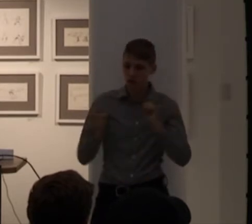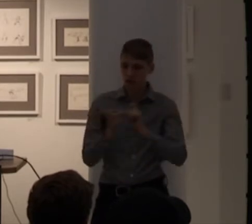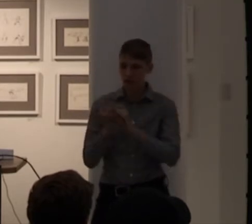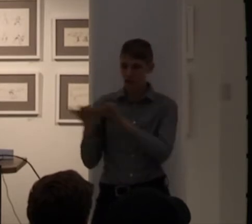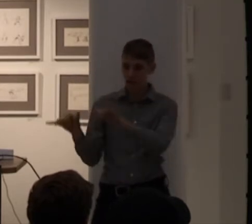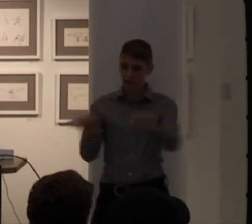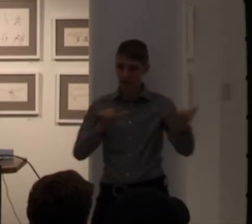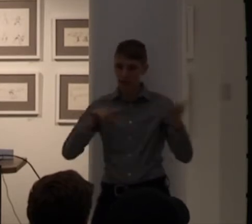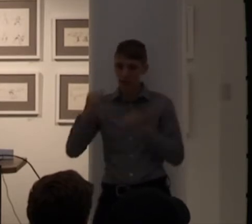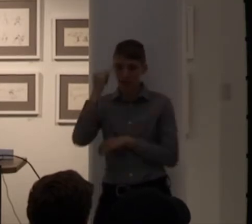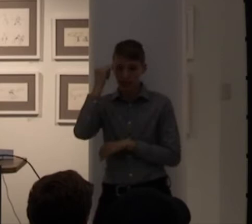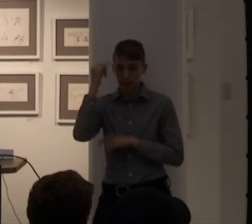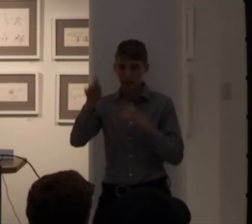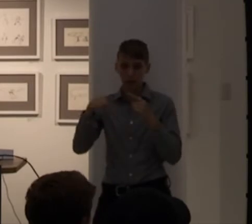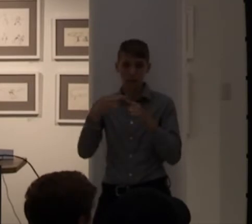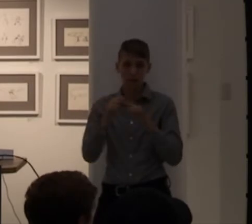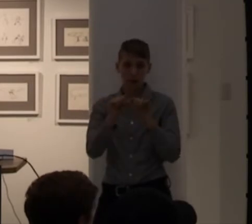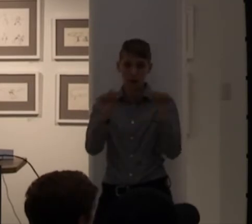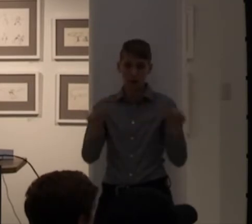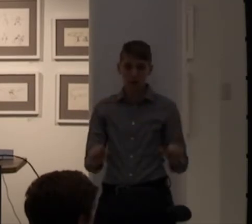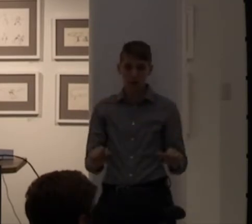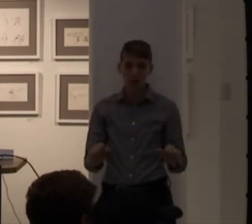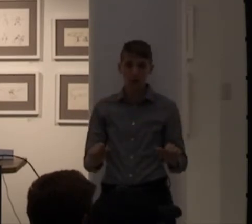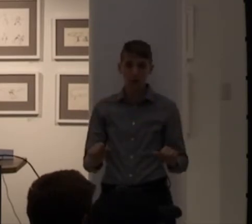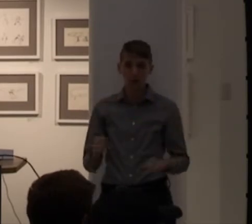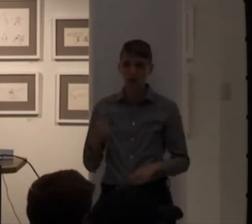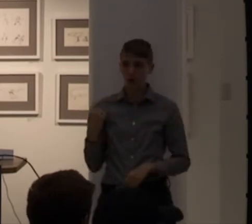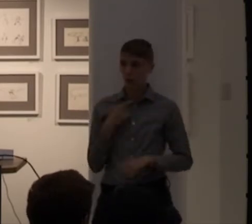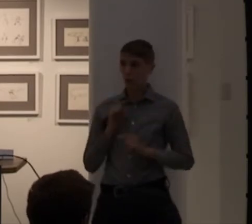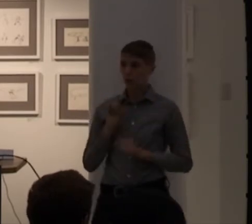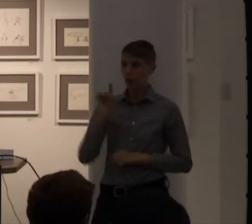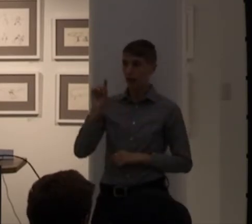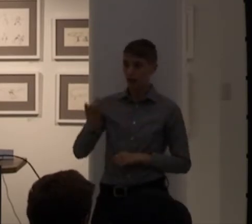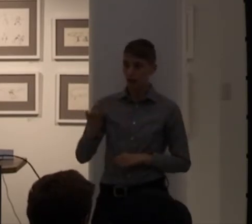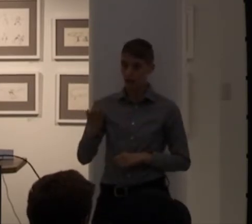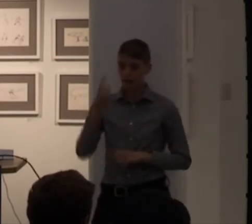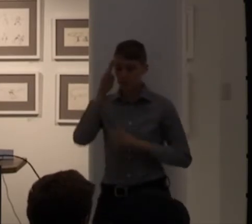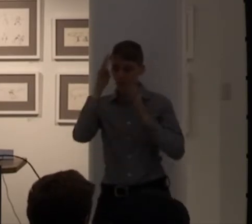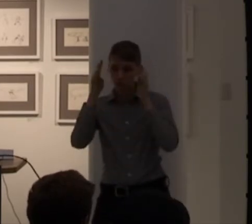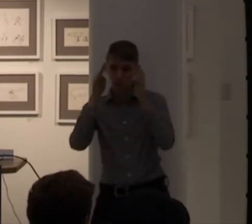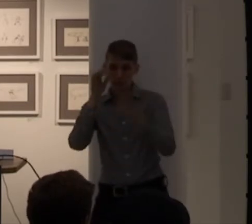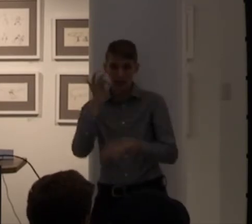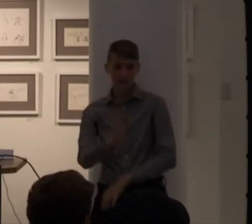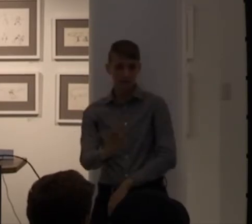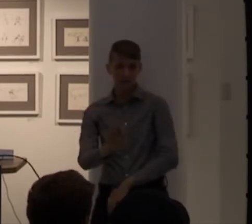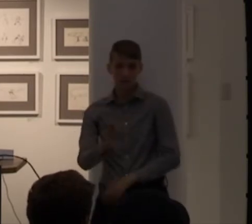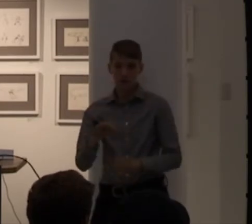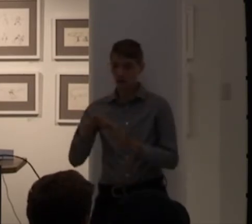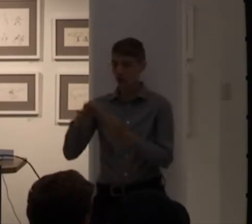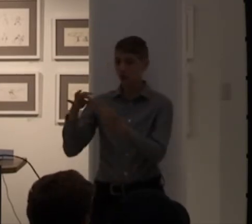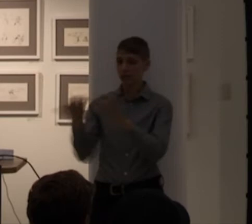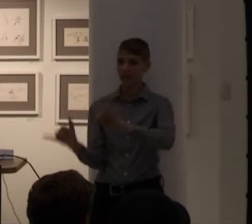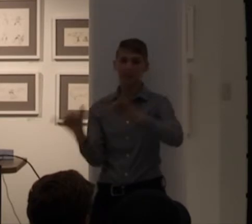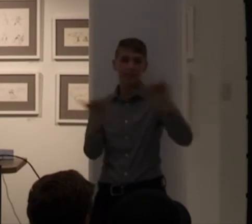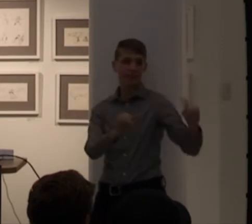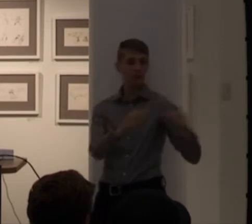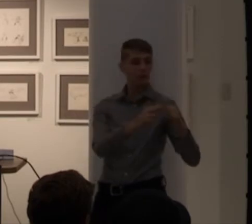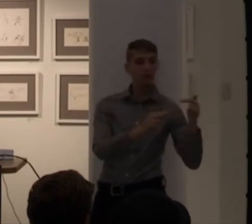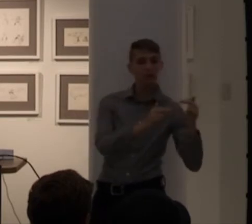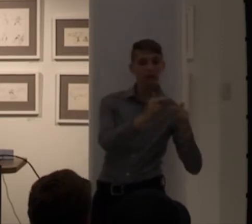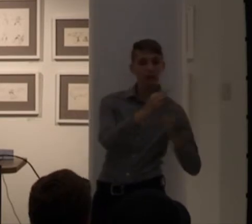architecture. We asked him to create furniture as unique and beautiful as his buildings.